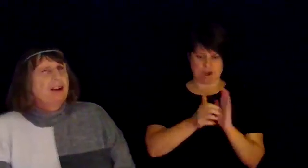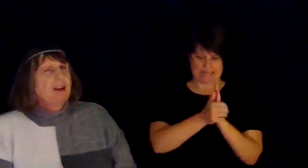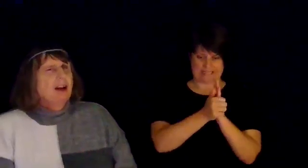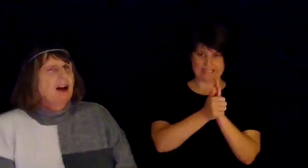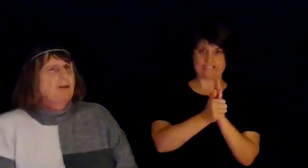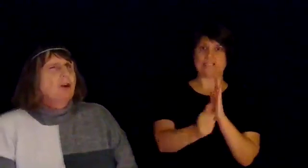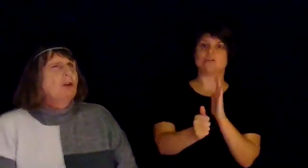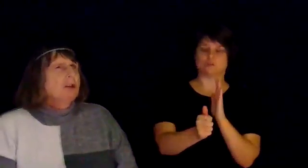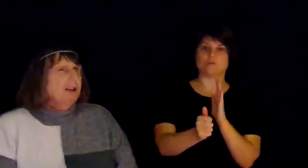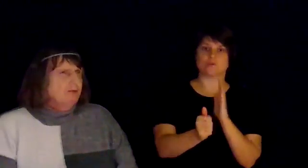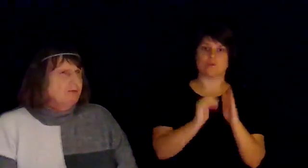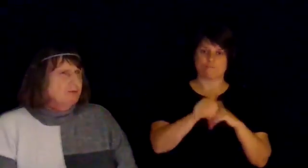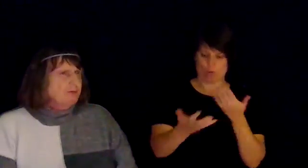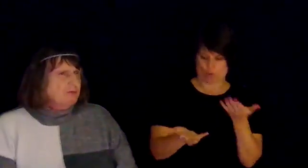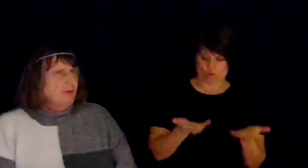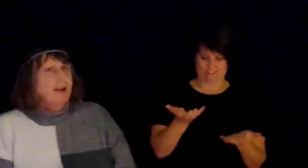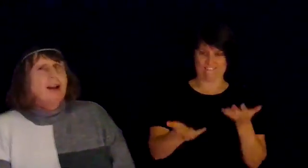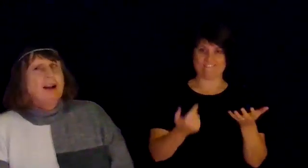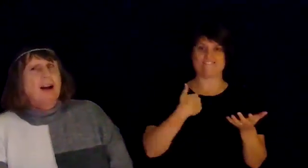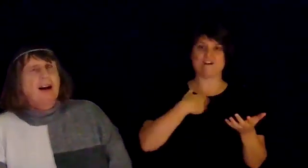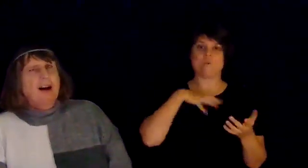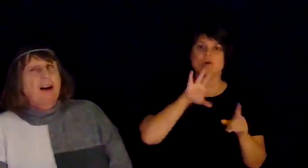skills in cooking,